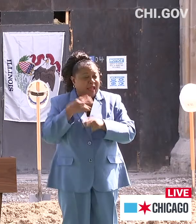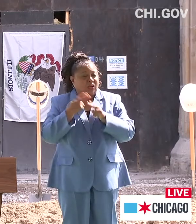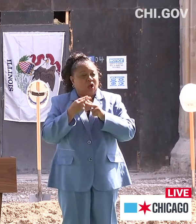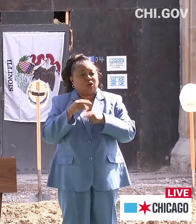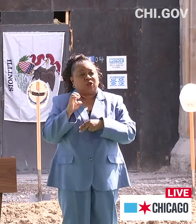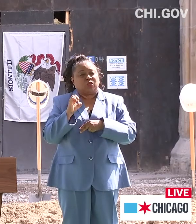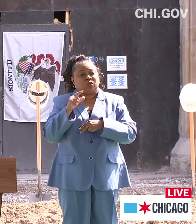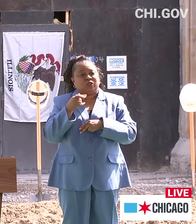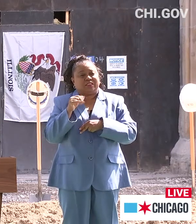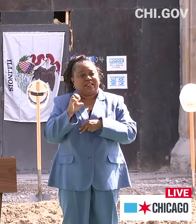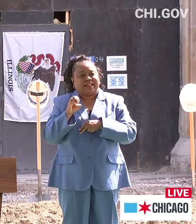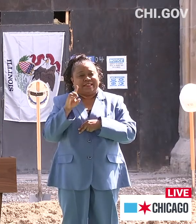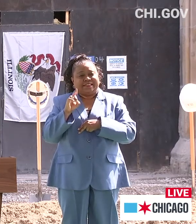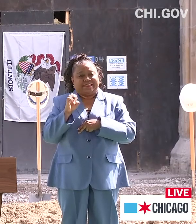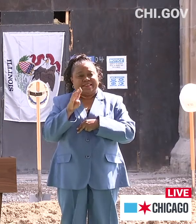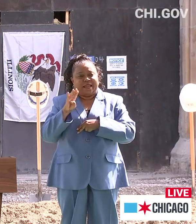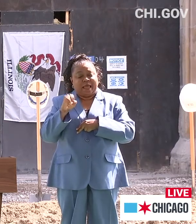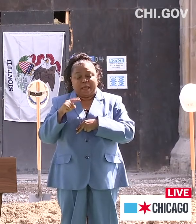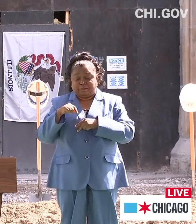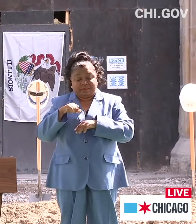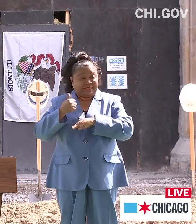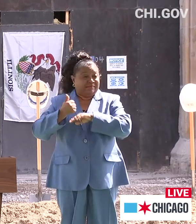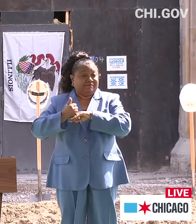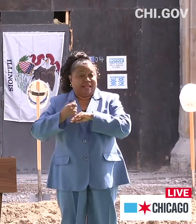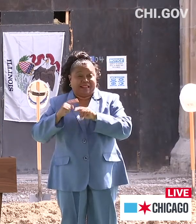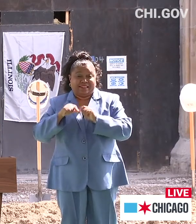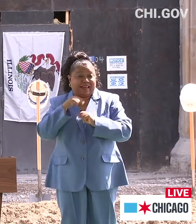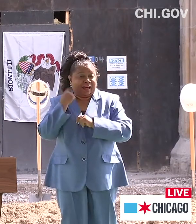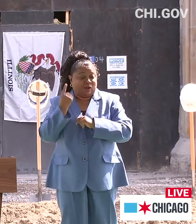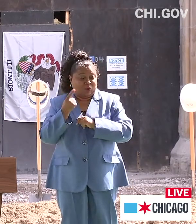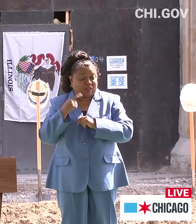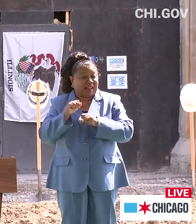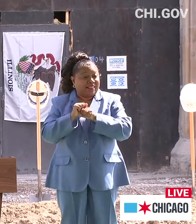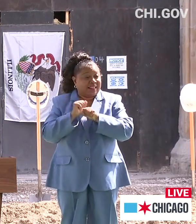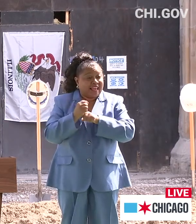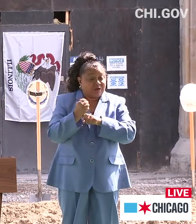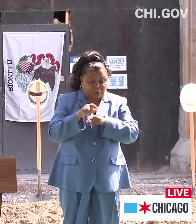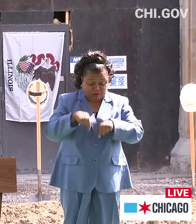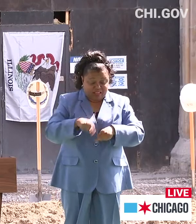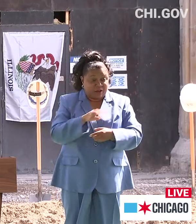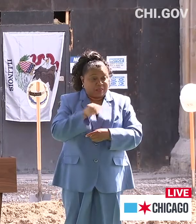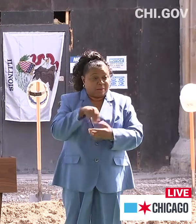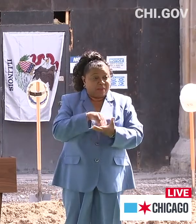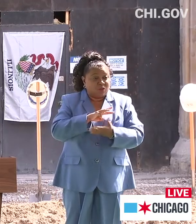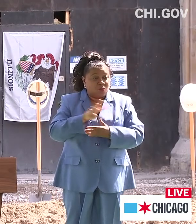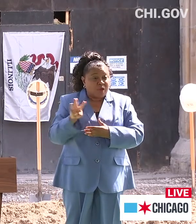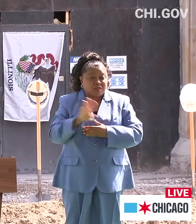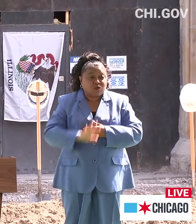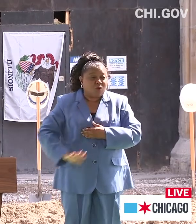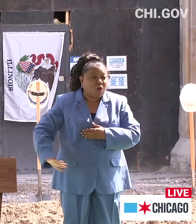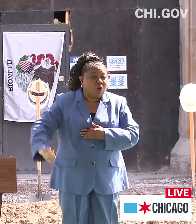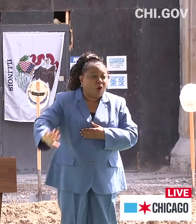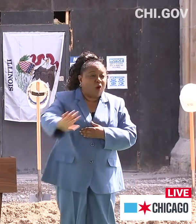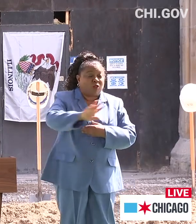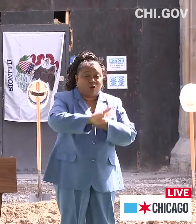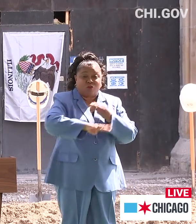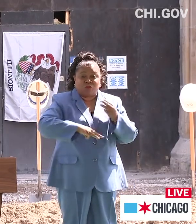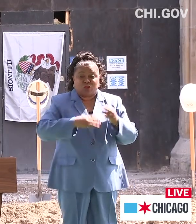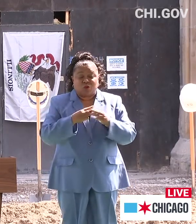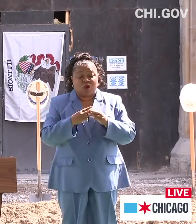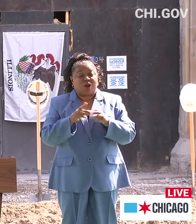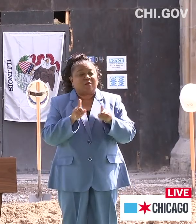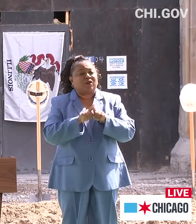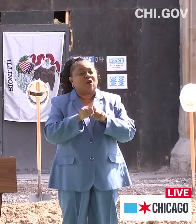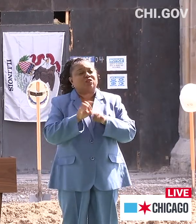Eugene V. Debs, a radical figure in not only the labor movement here in the Midwest, but all over the world. But